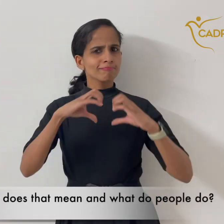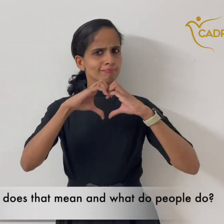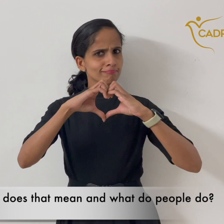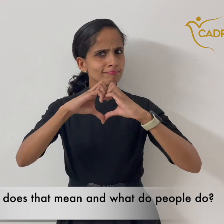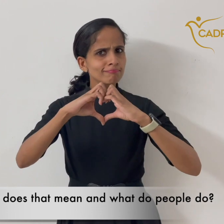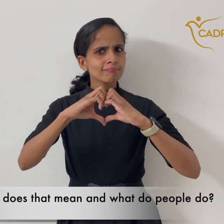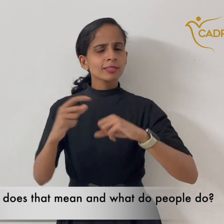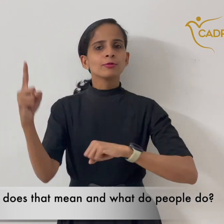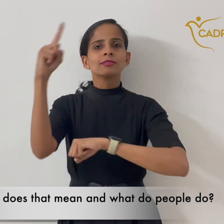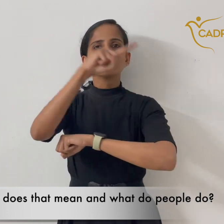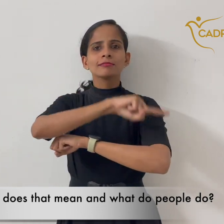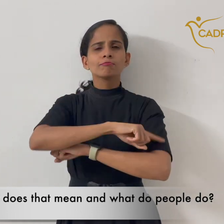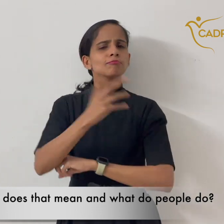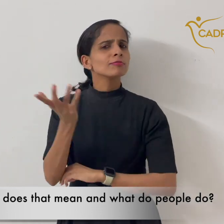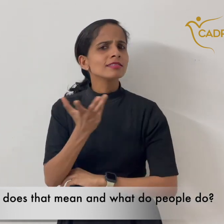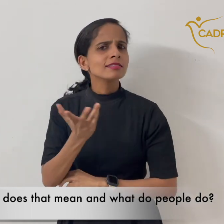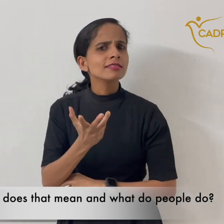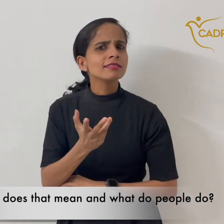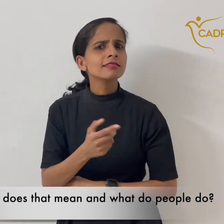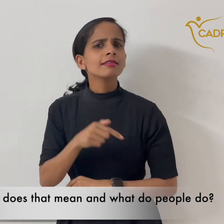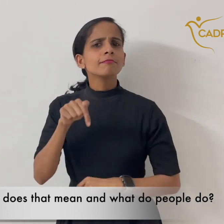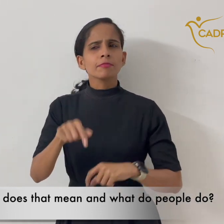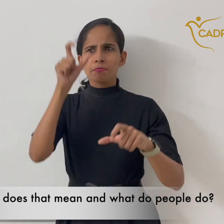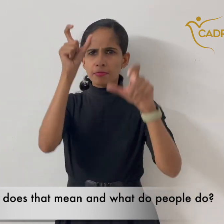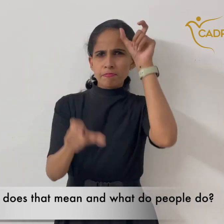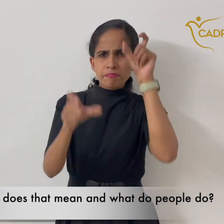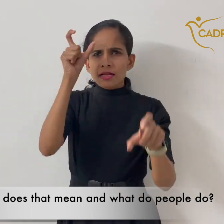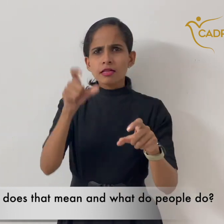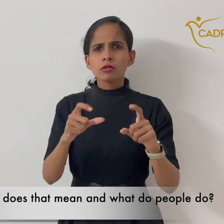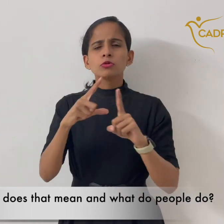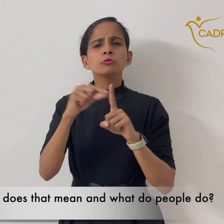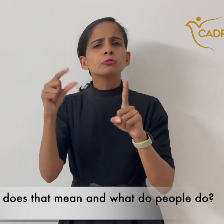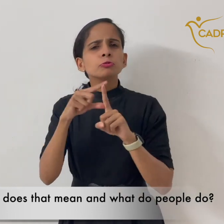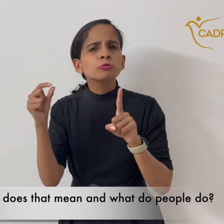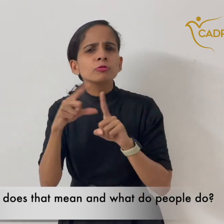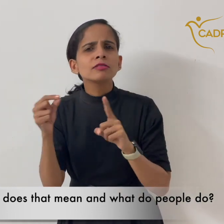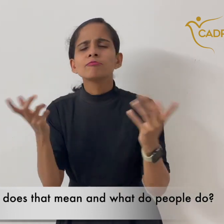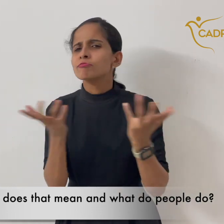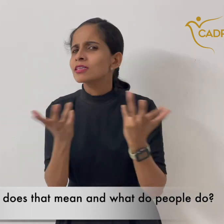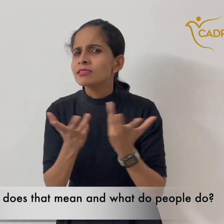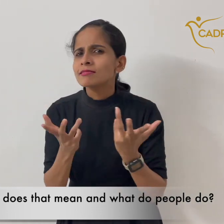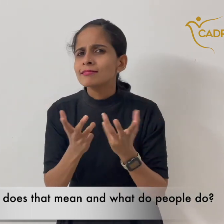Valentine's Day. What does that mean and what do people do?